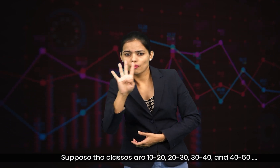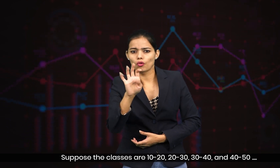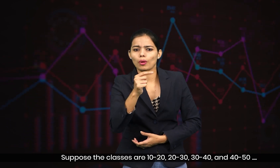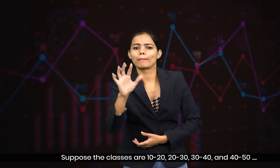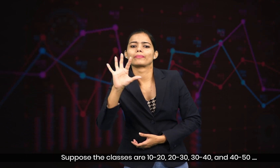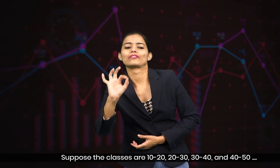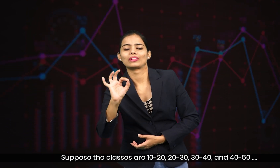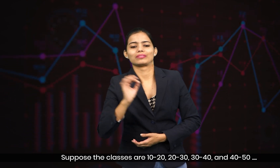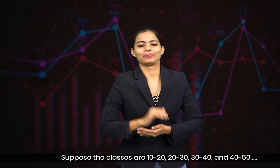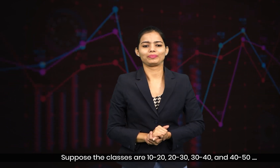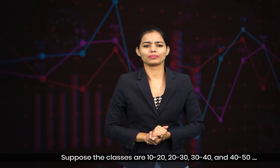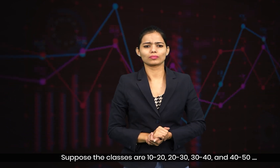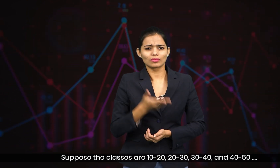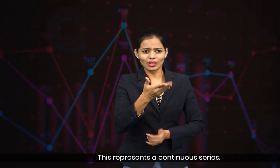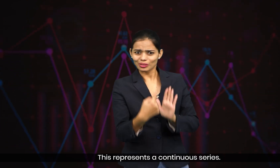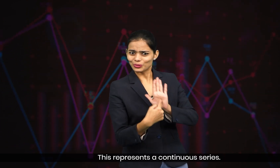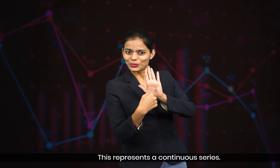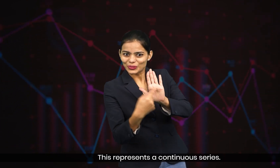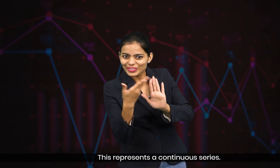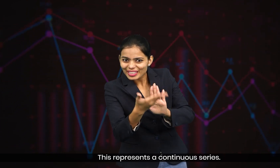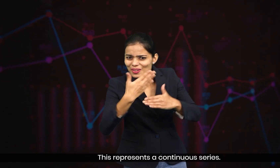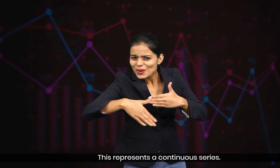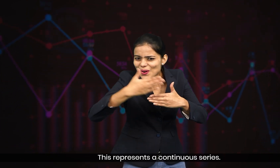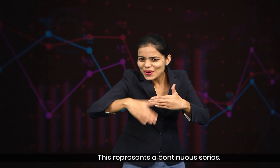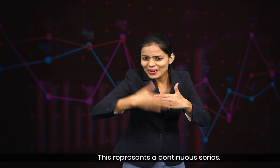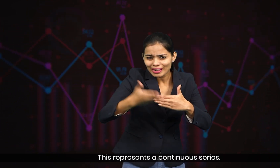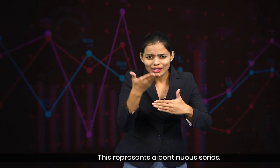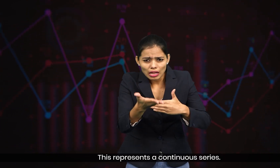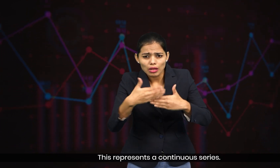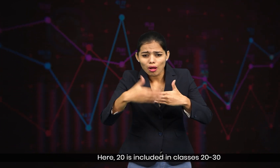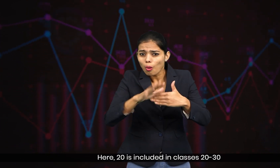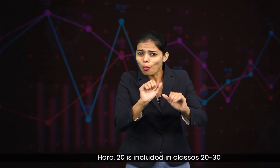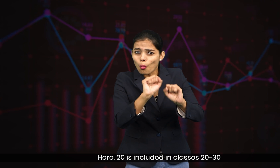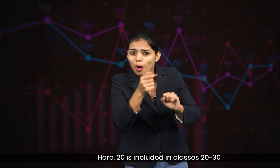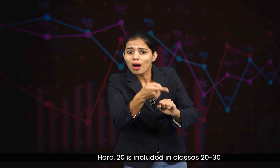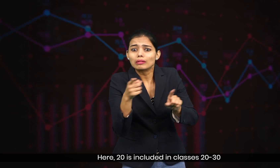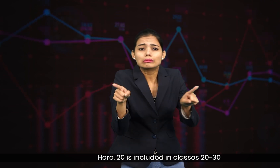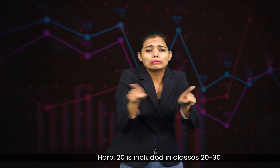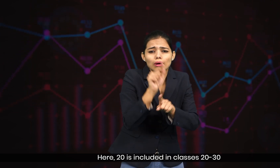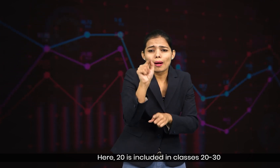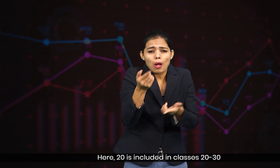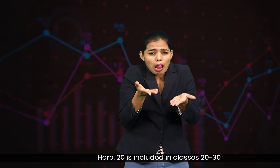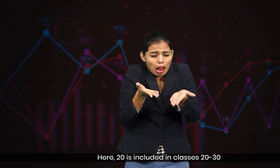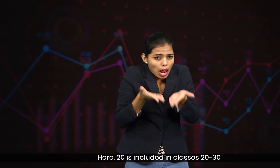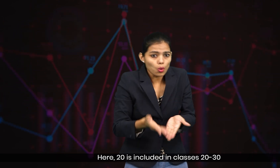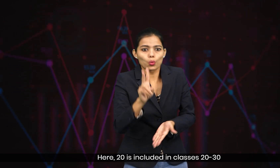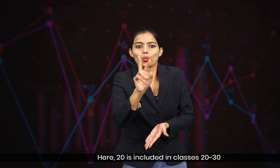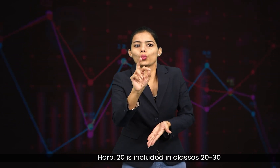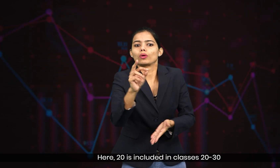This represents a continuous series. Here, 20 is included in classes 20